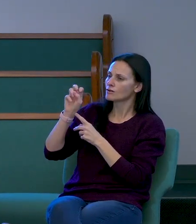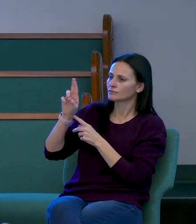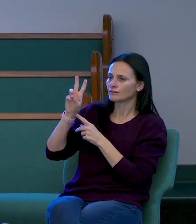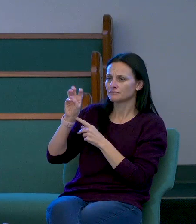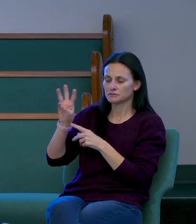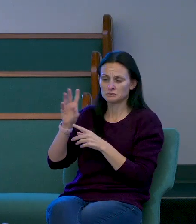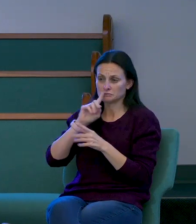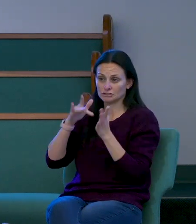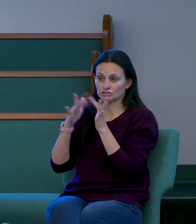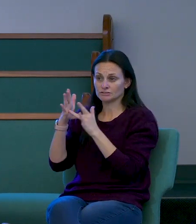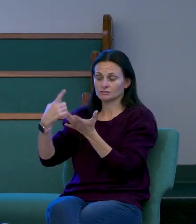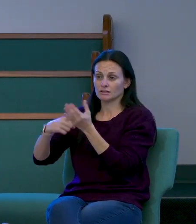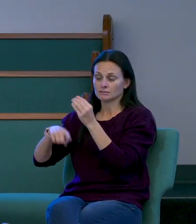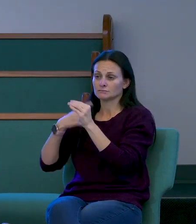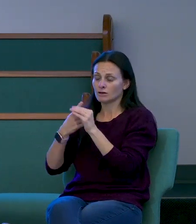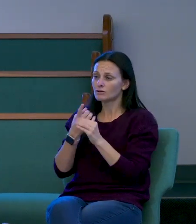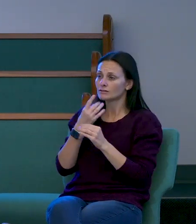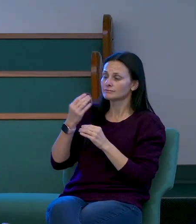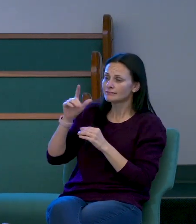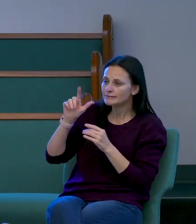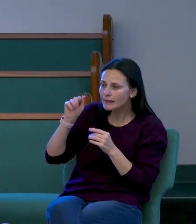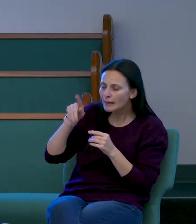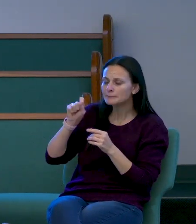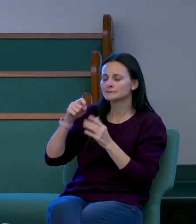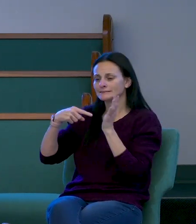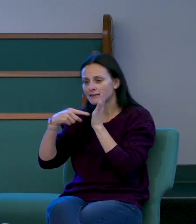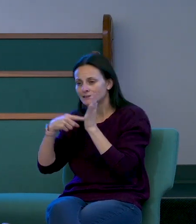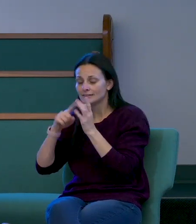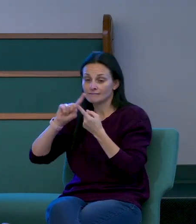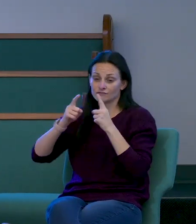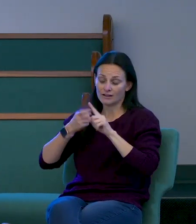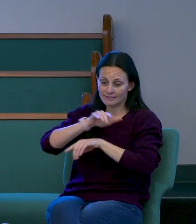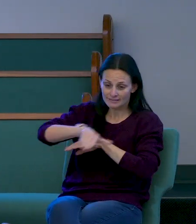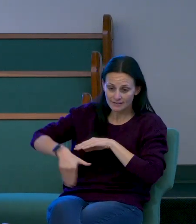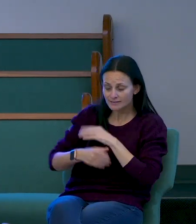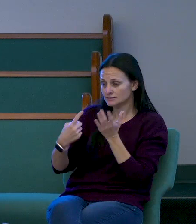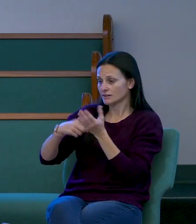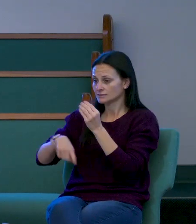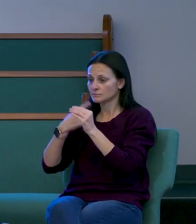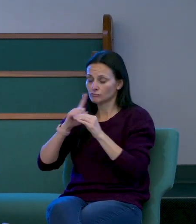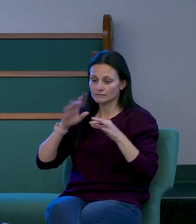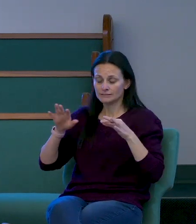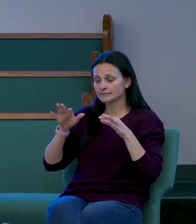Jesus talks about lamps and debt. He talks about a friend in the night. He talks about being the sower of